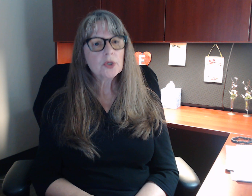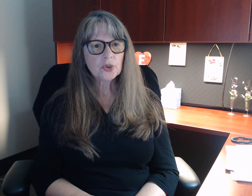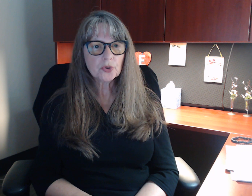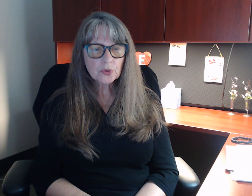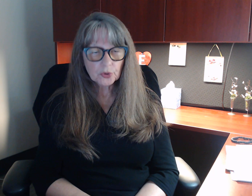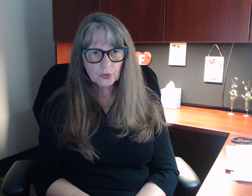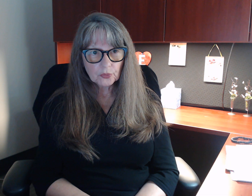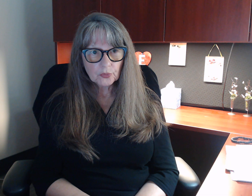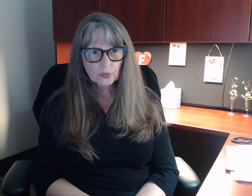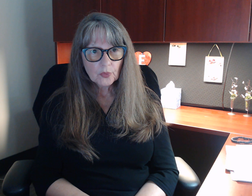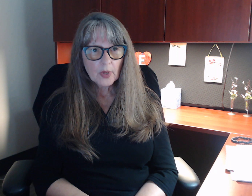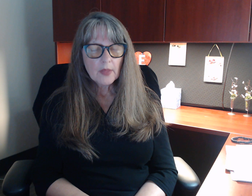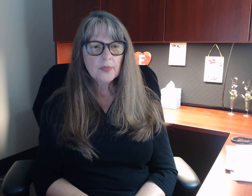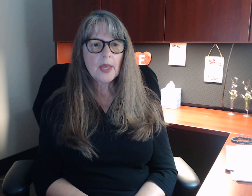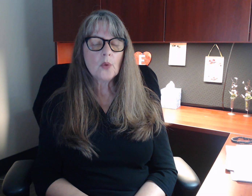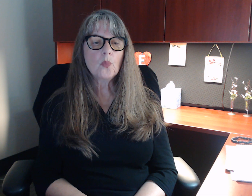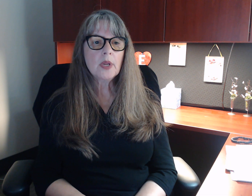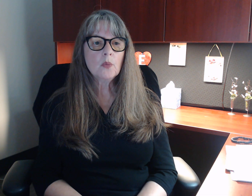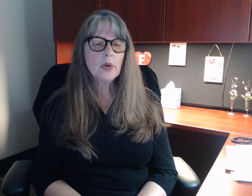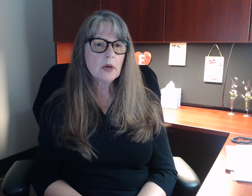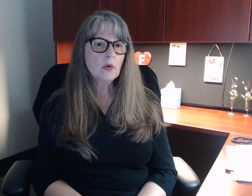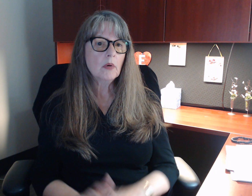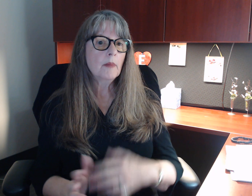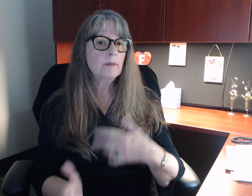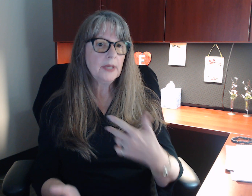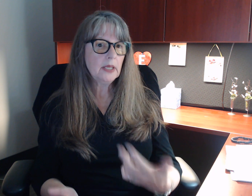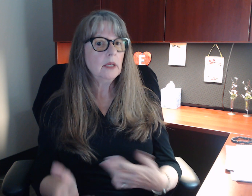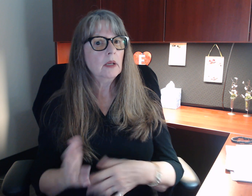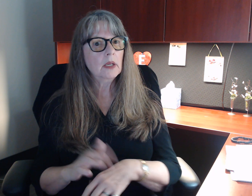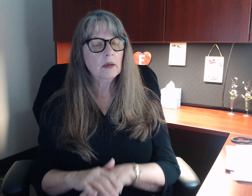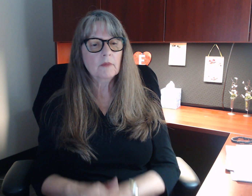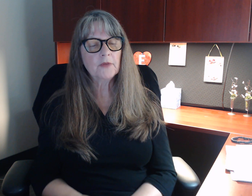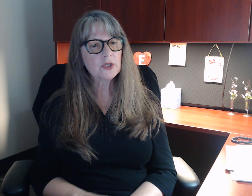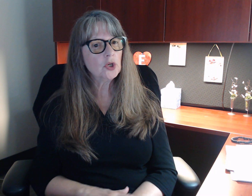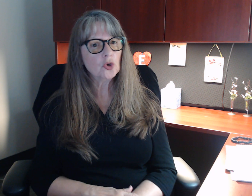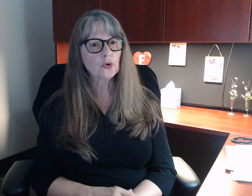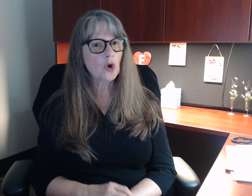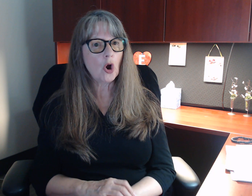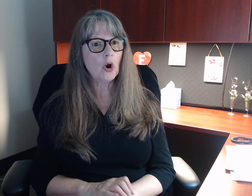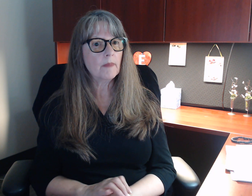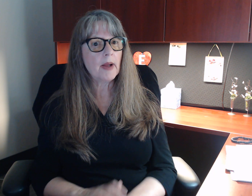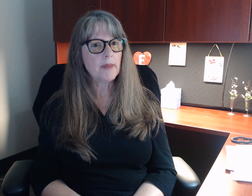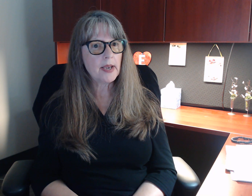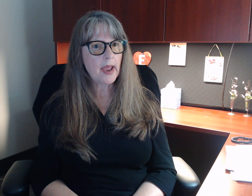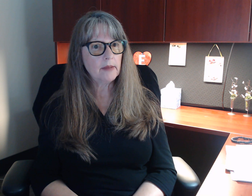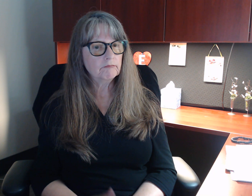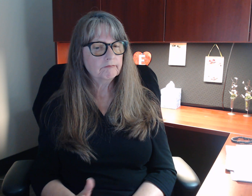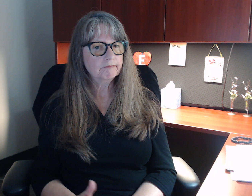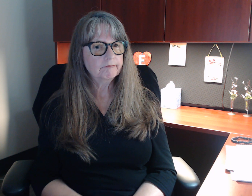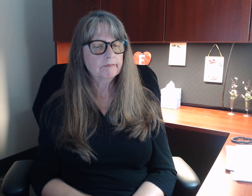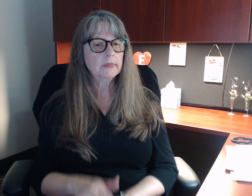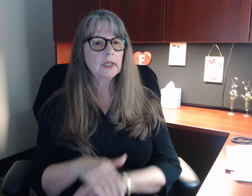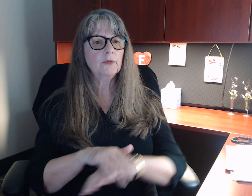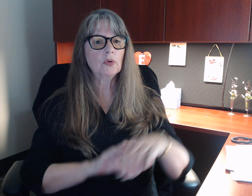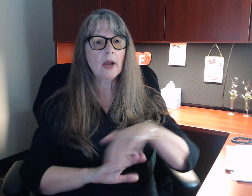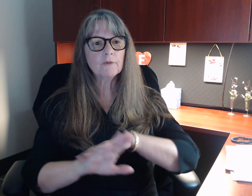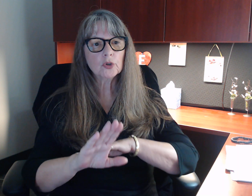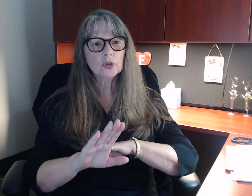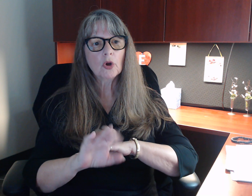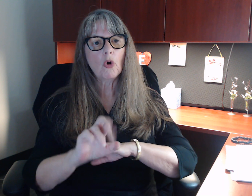assure you that we will be fixing your car by Monday. Give you comfort